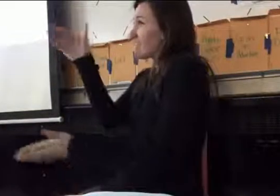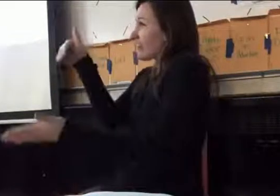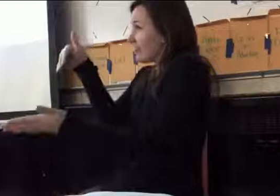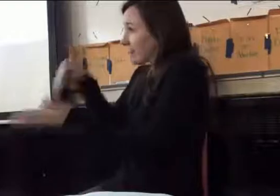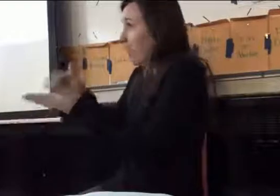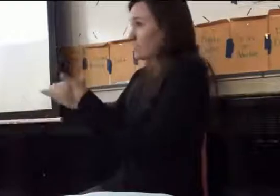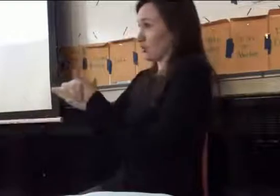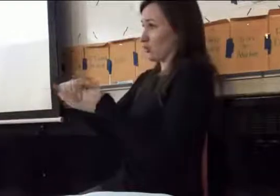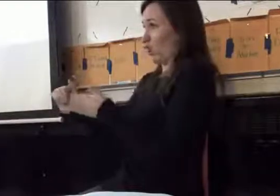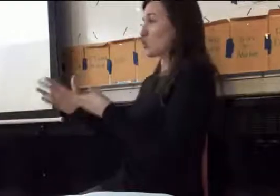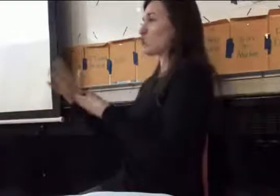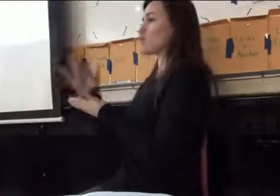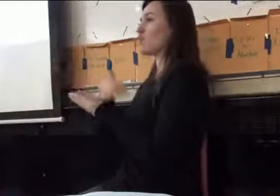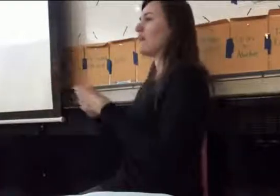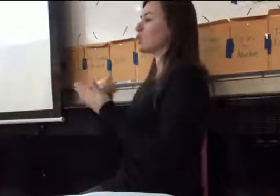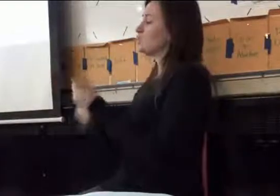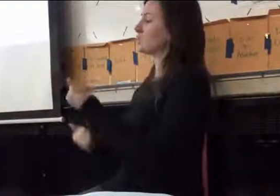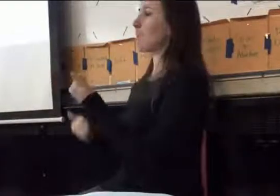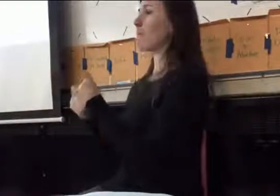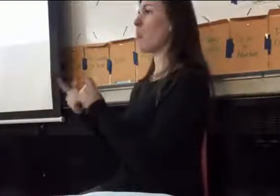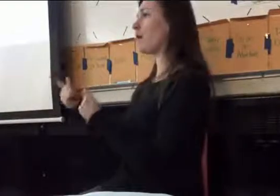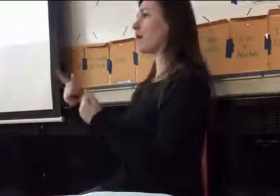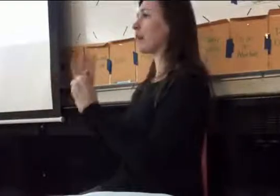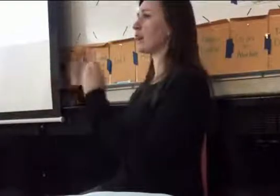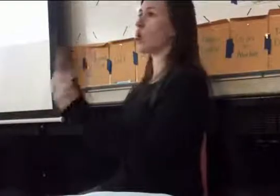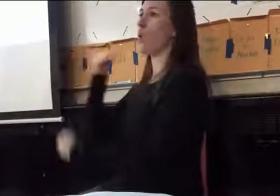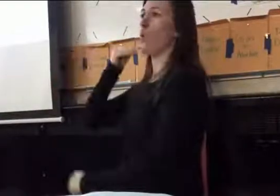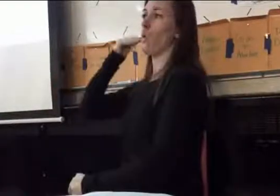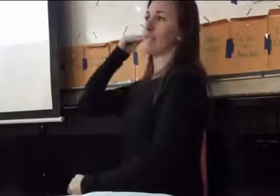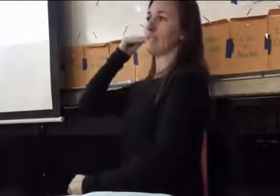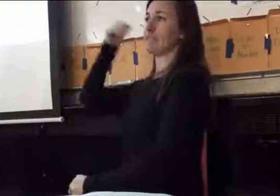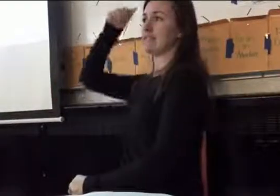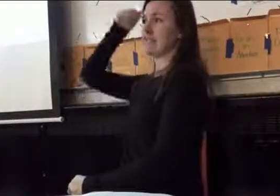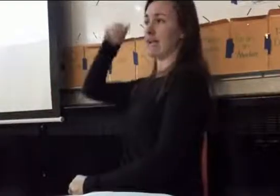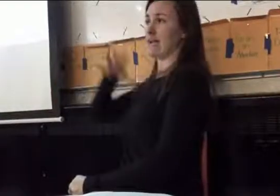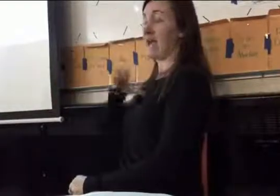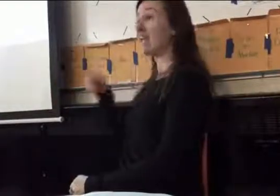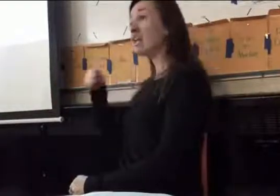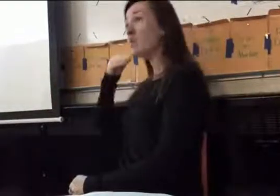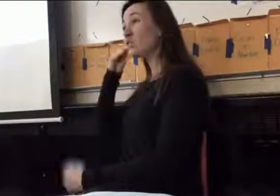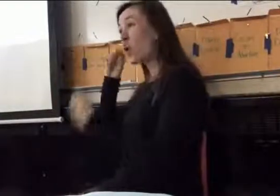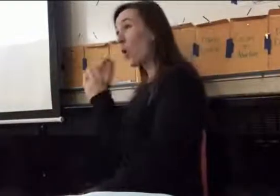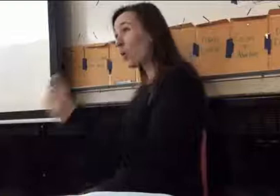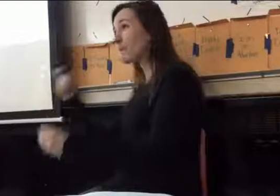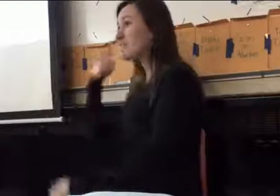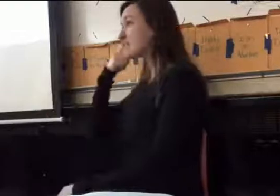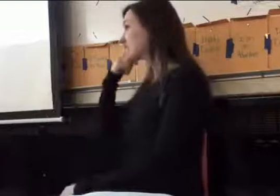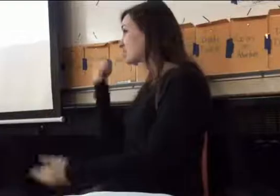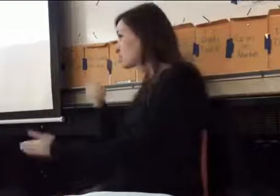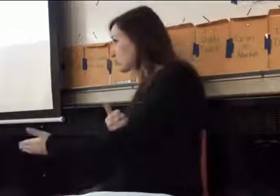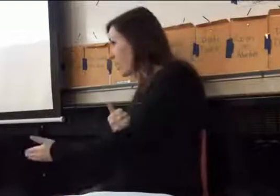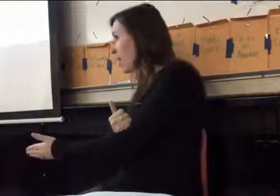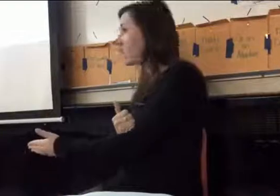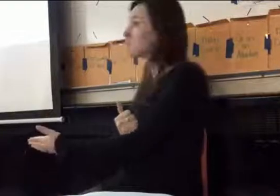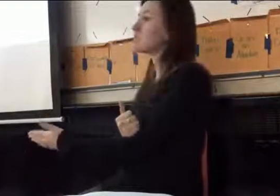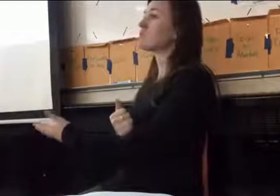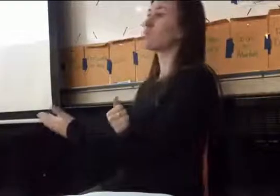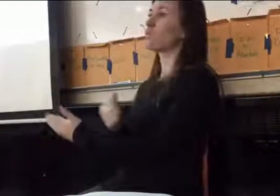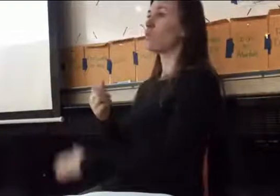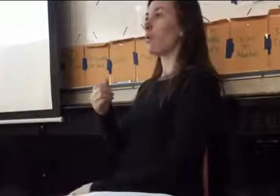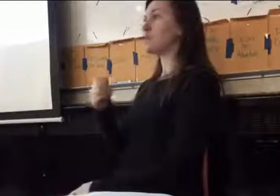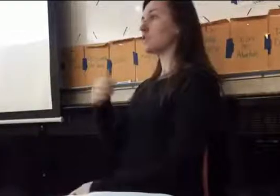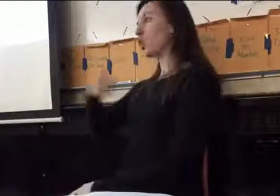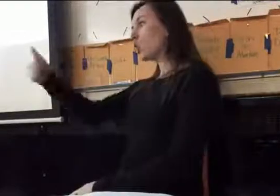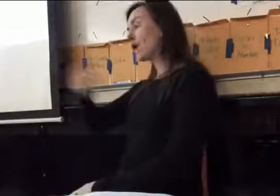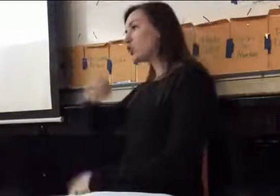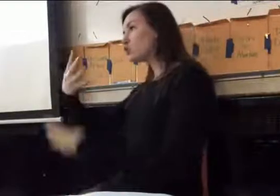$450,000 for this homeless guy. Now, he was homeless, addicted to drugs, in and out of jail. They were able to pay off all